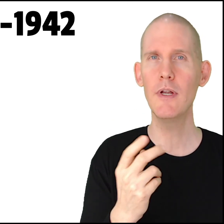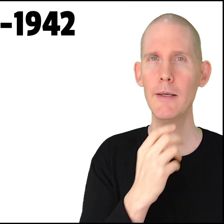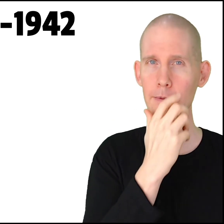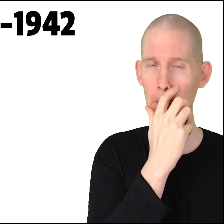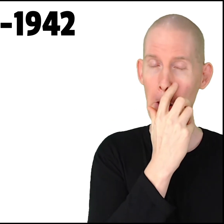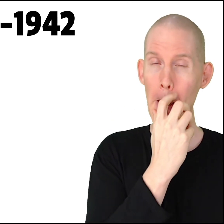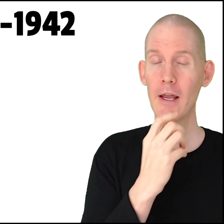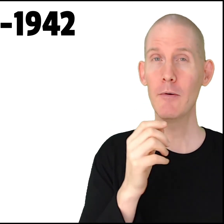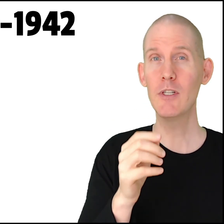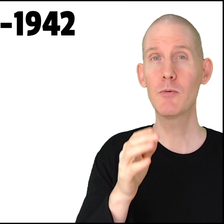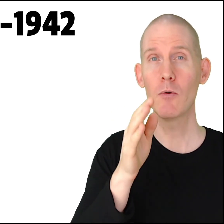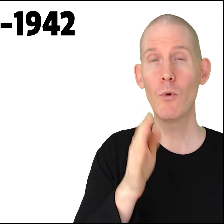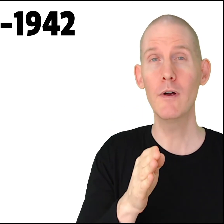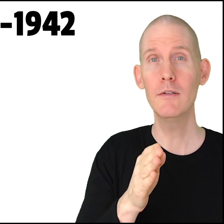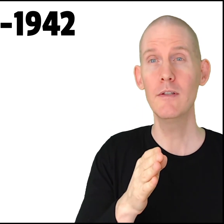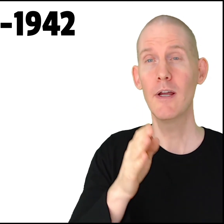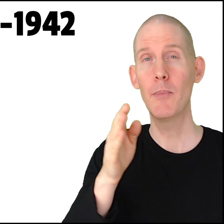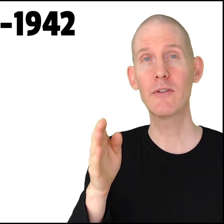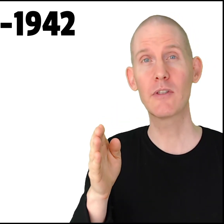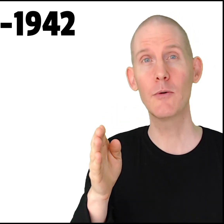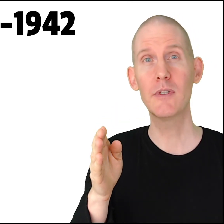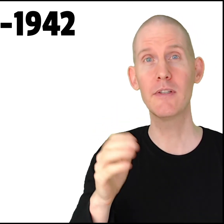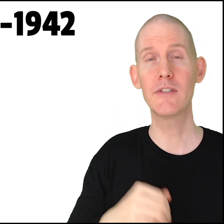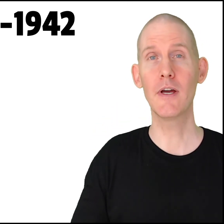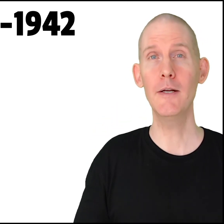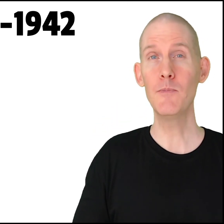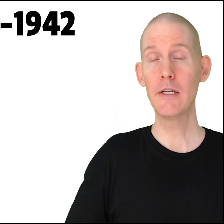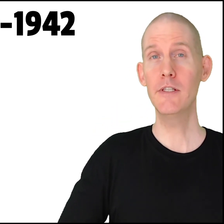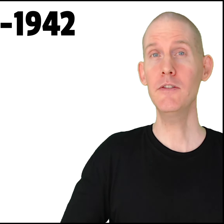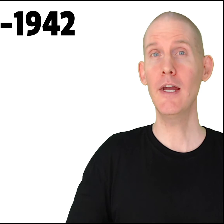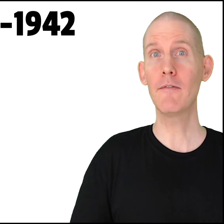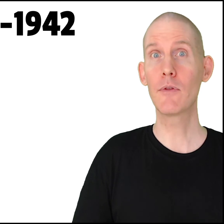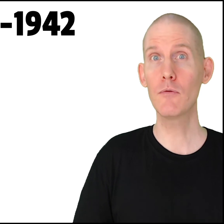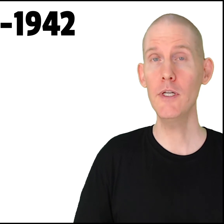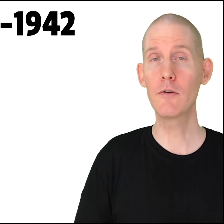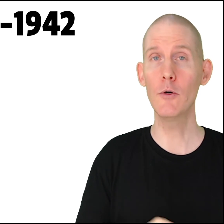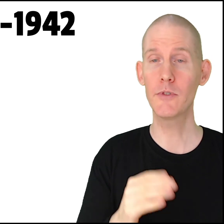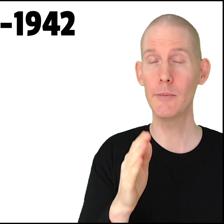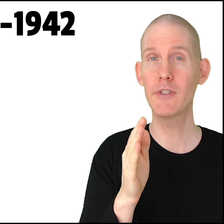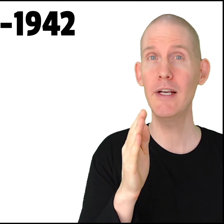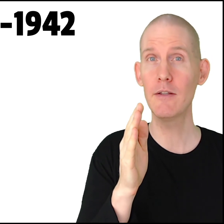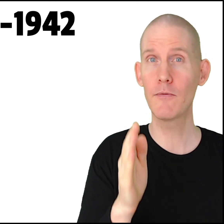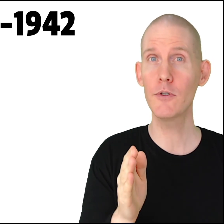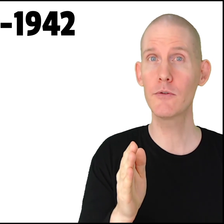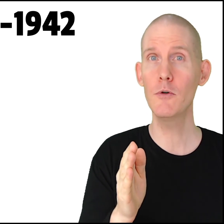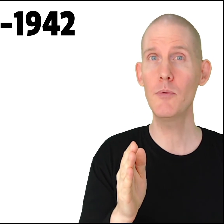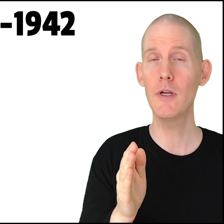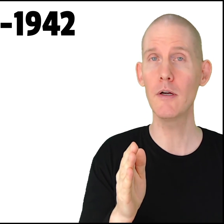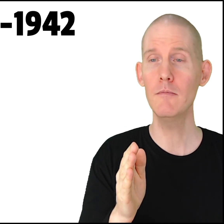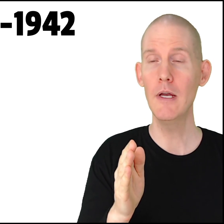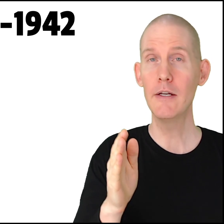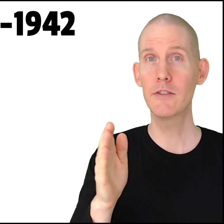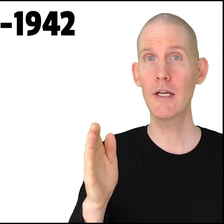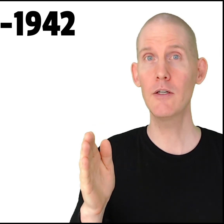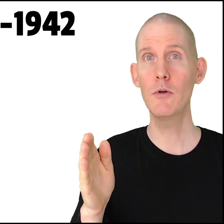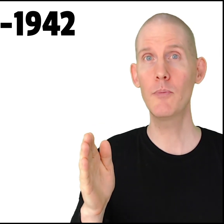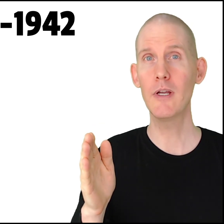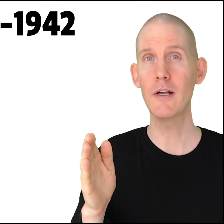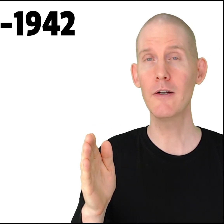names, and we just went 1 and bounced a little bit to the side. Since I have 3 groups, I'm signing the first group here, second group here,